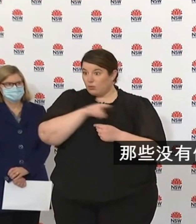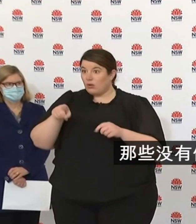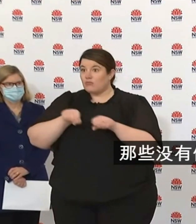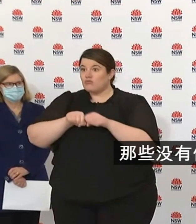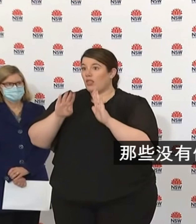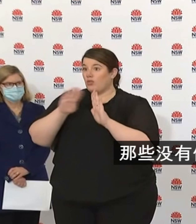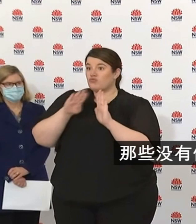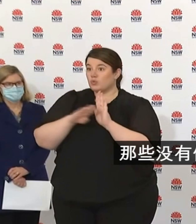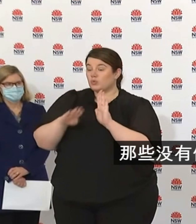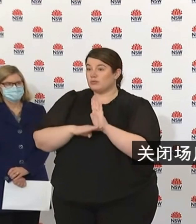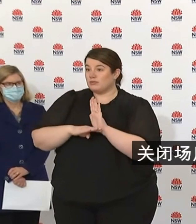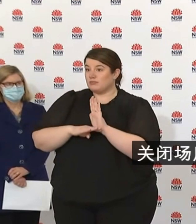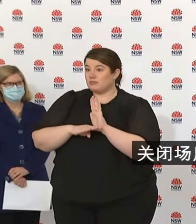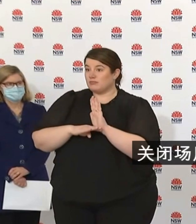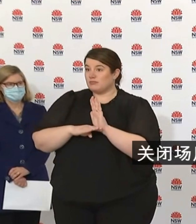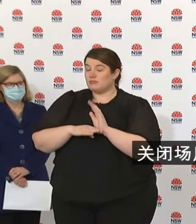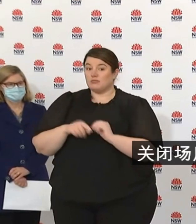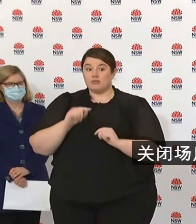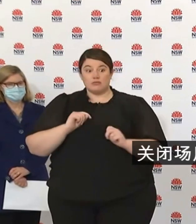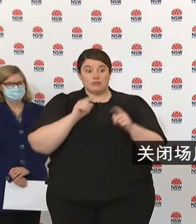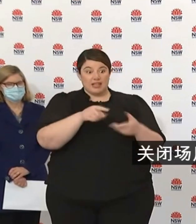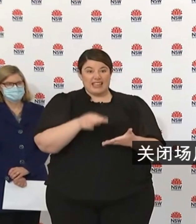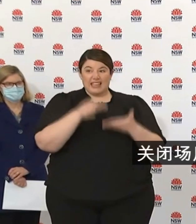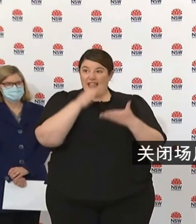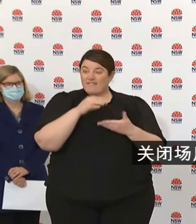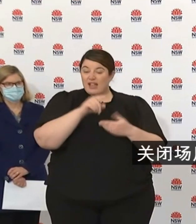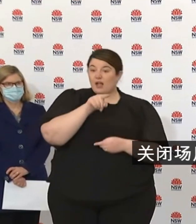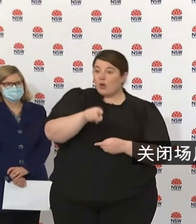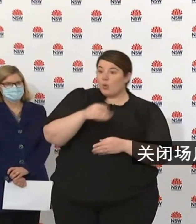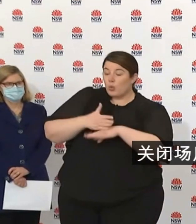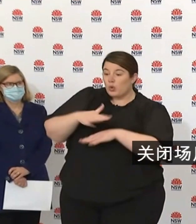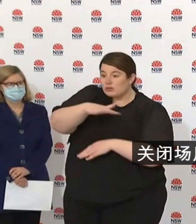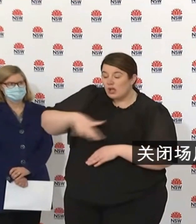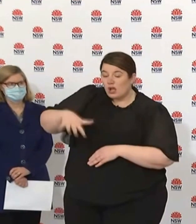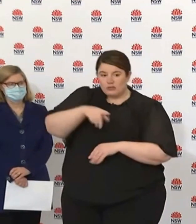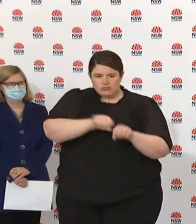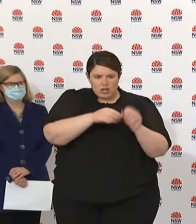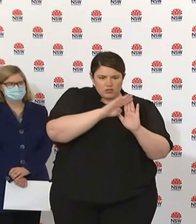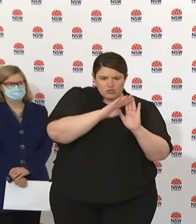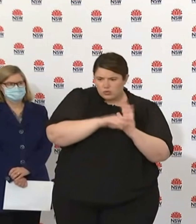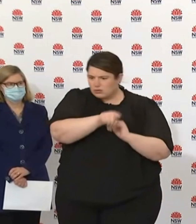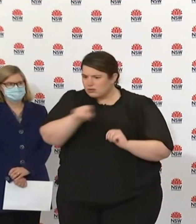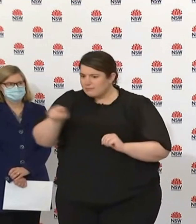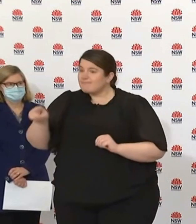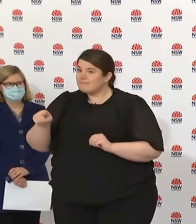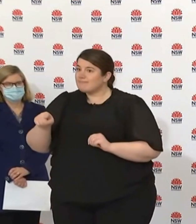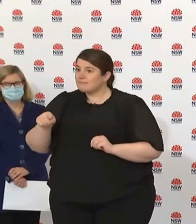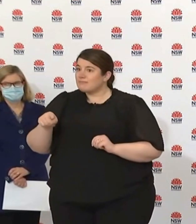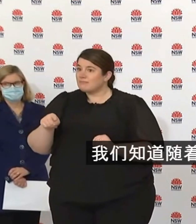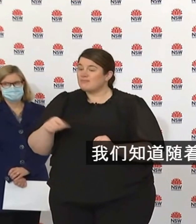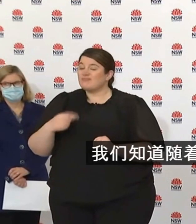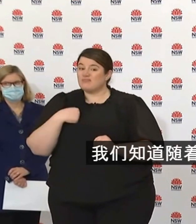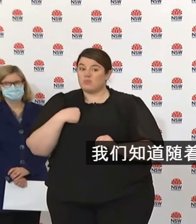right thing. The power for me to close premises and public places will focus on the businesses who are doing the wrong